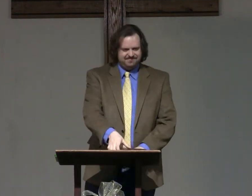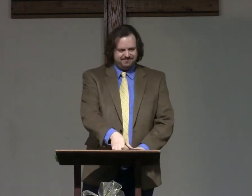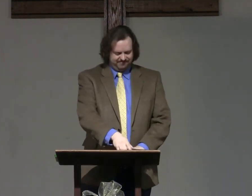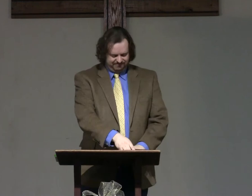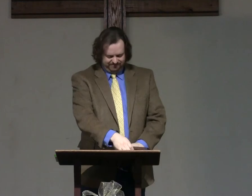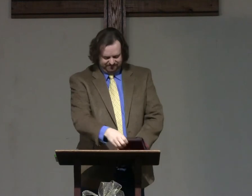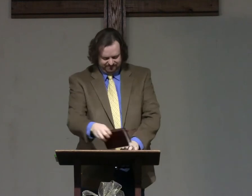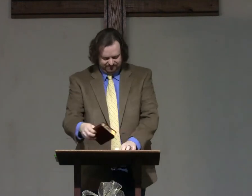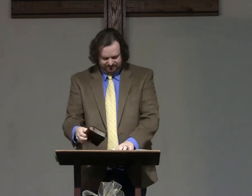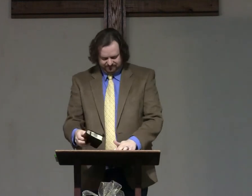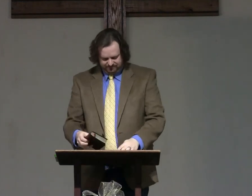song.